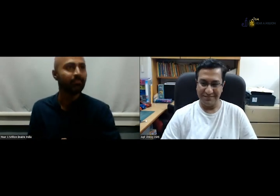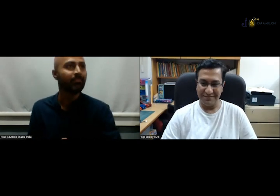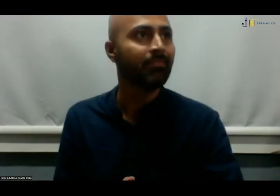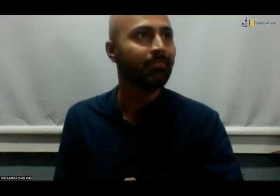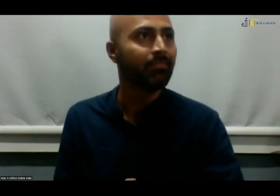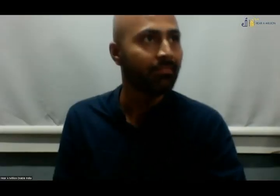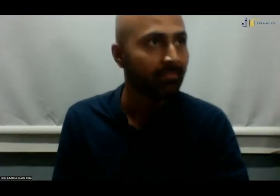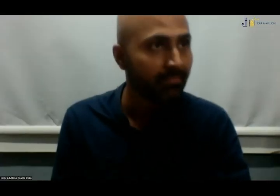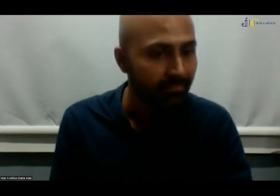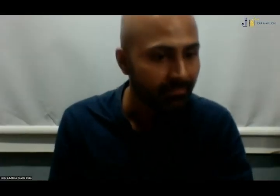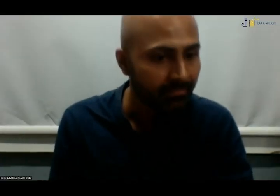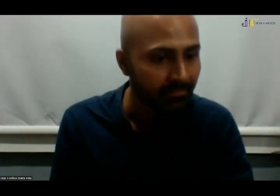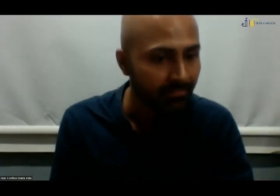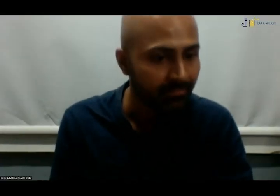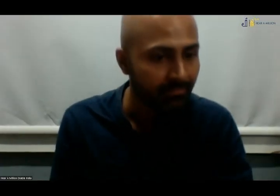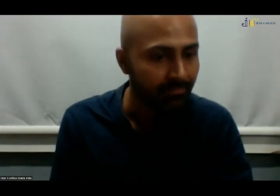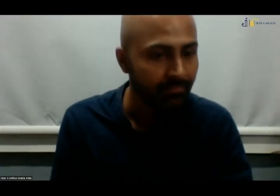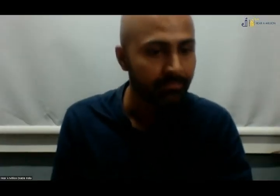like that.